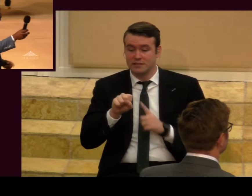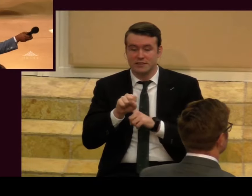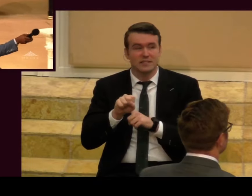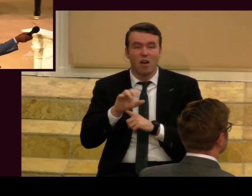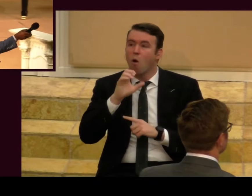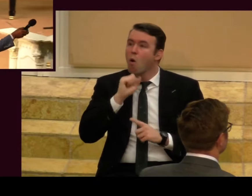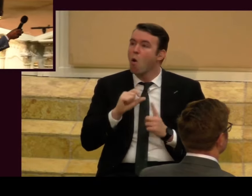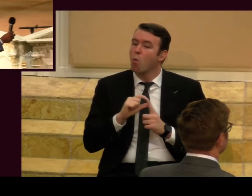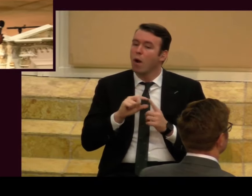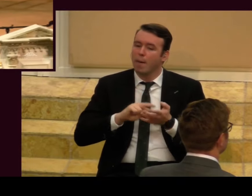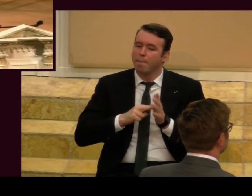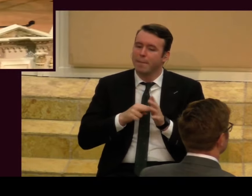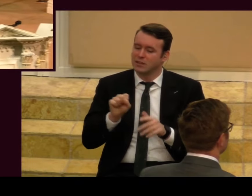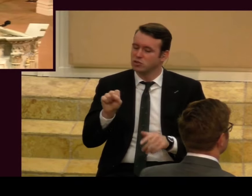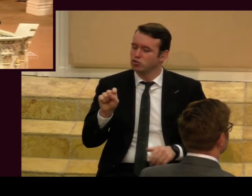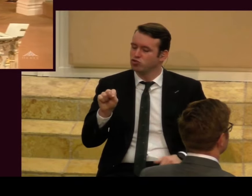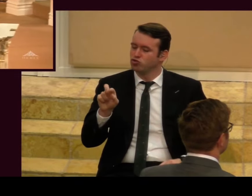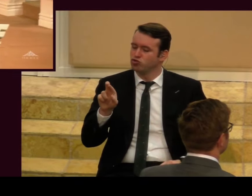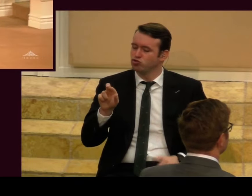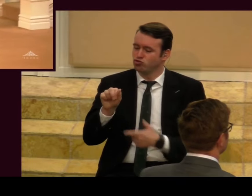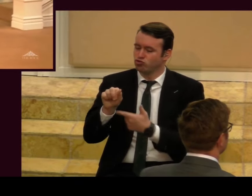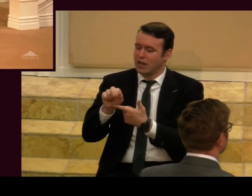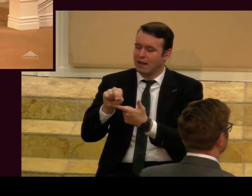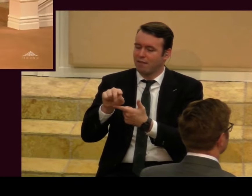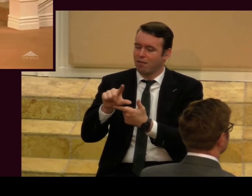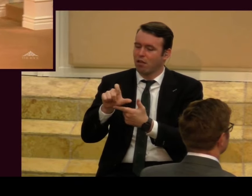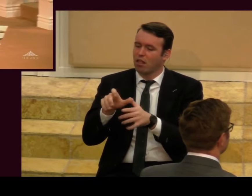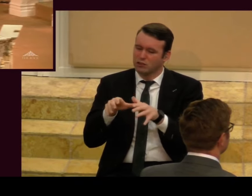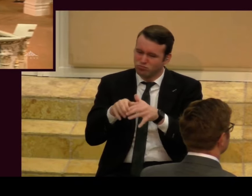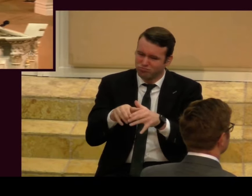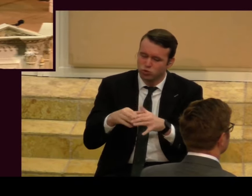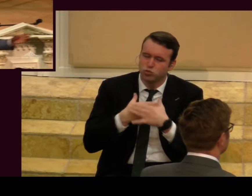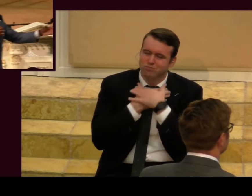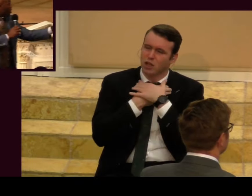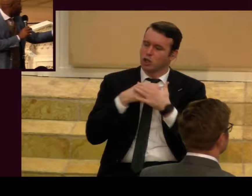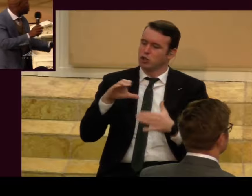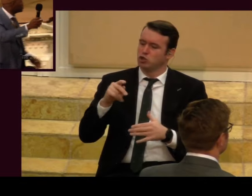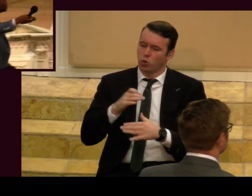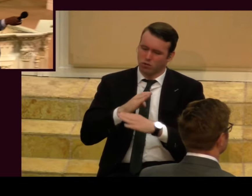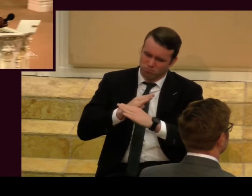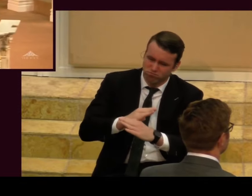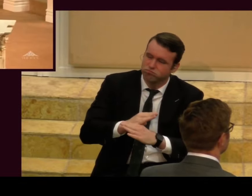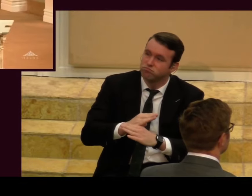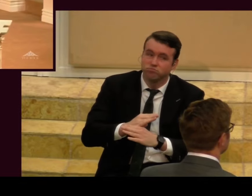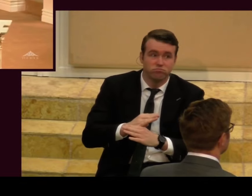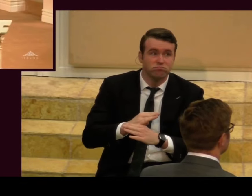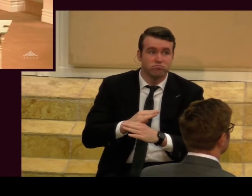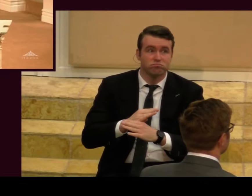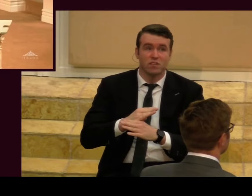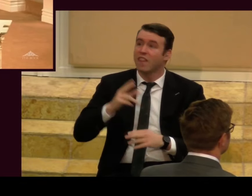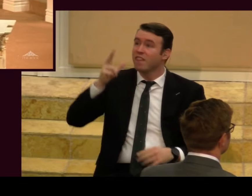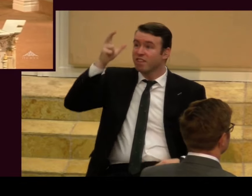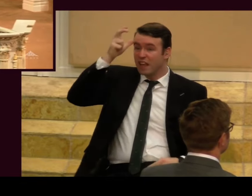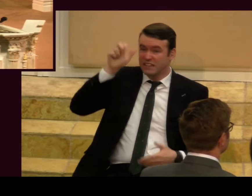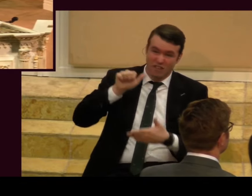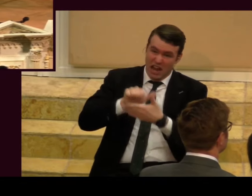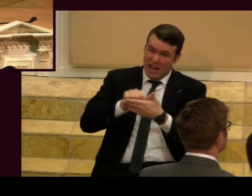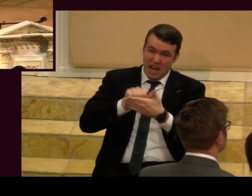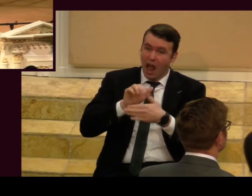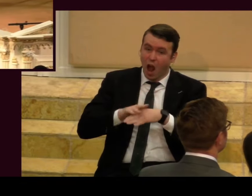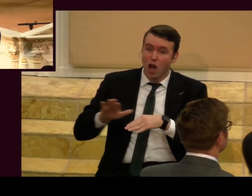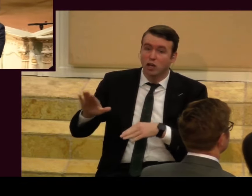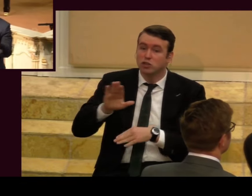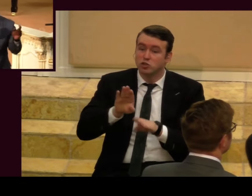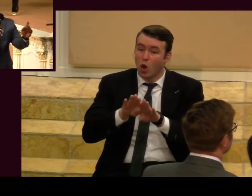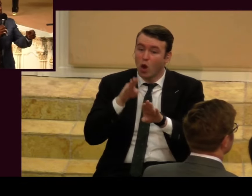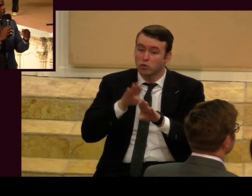strangle? Don't you know that the German word for worry means to choke? And the devil's knocking on